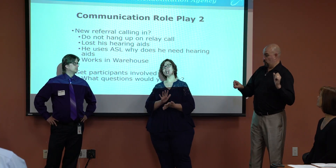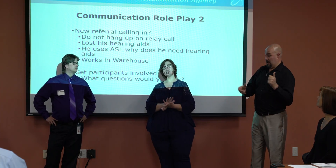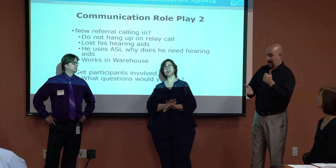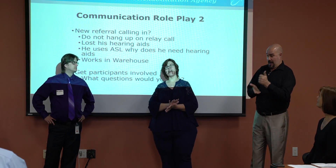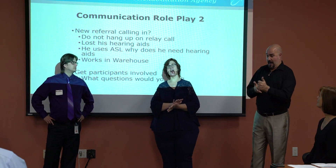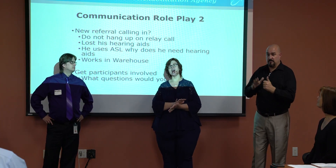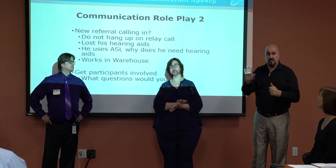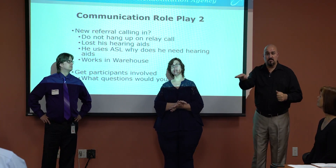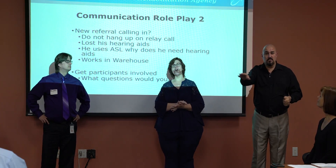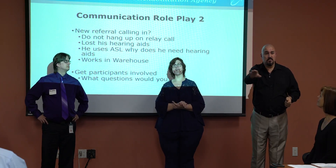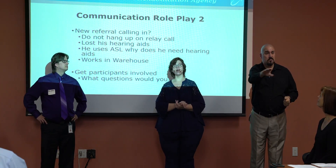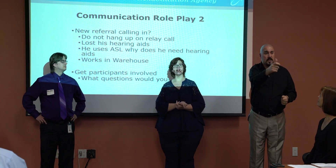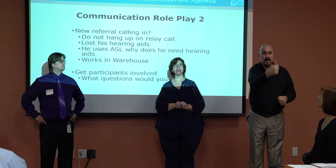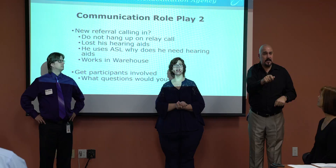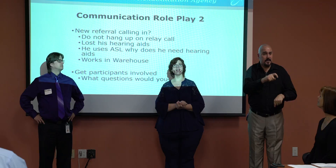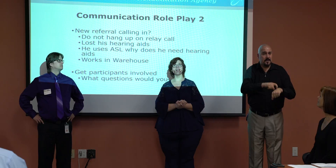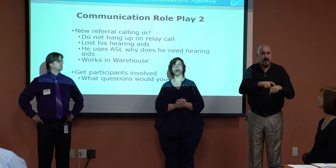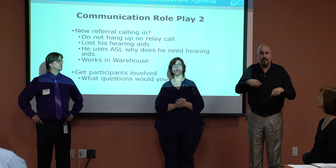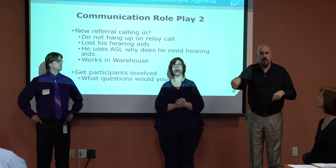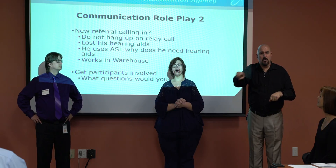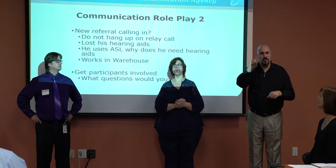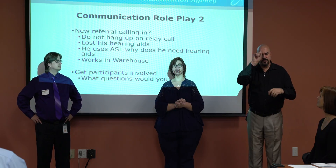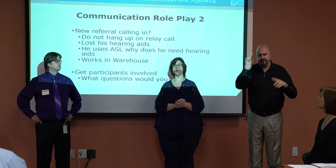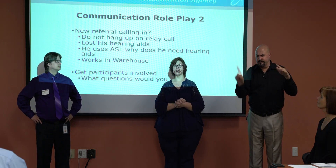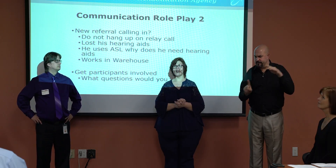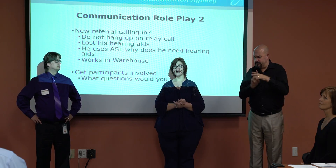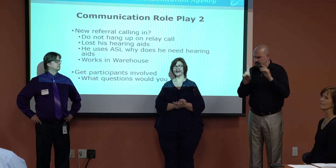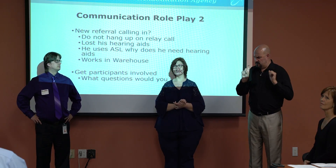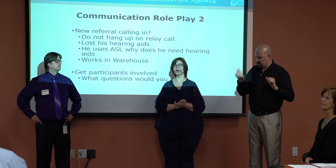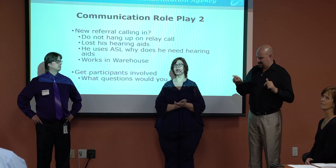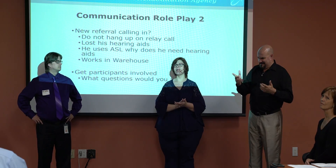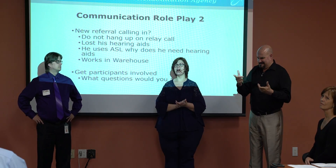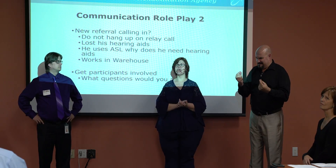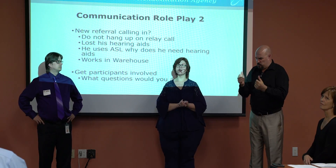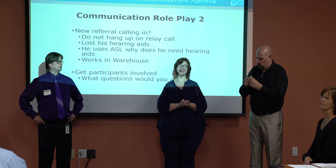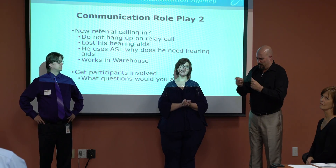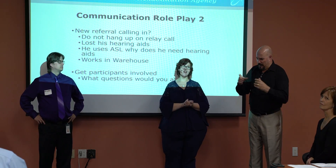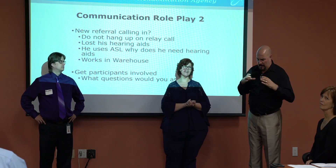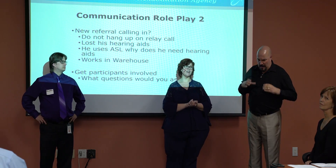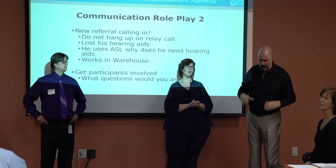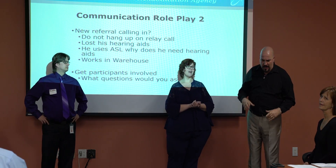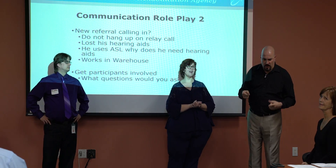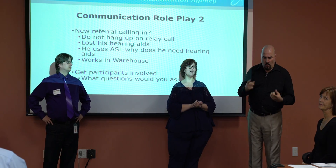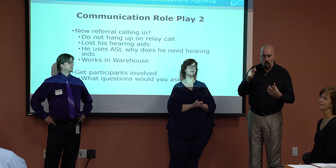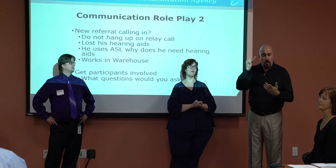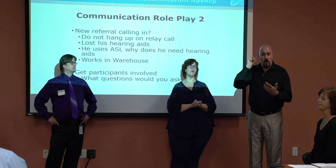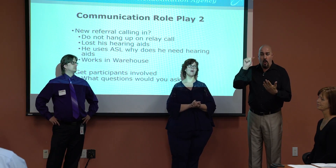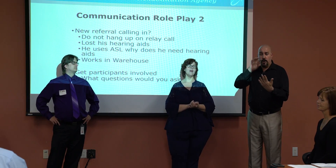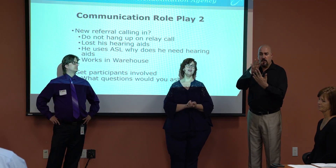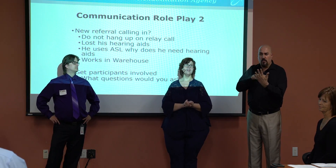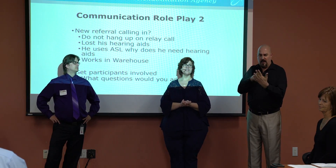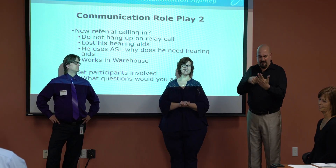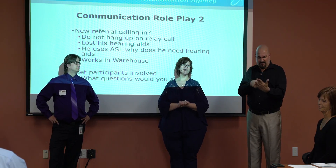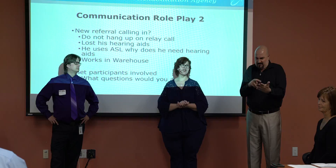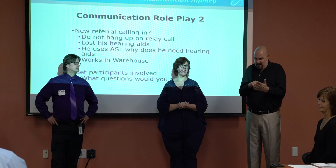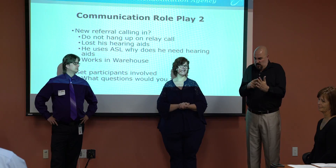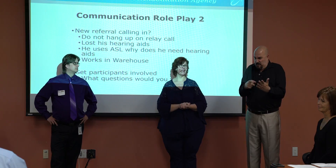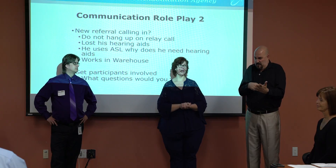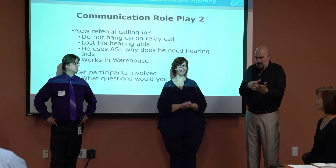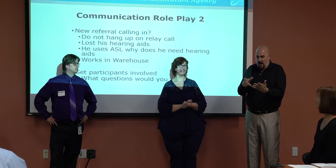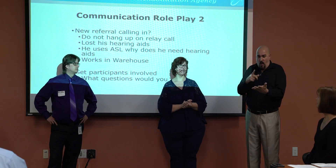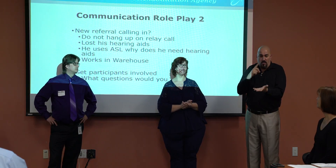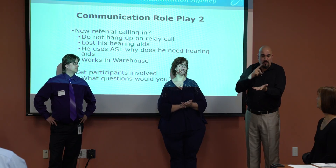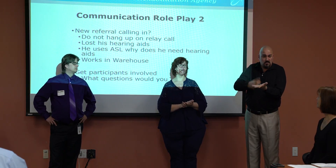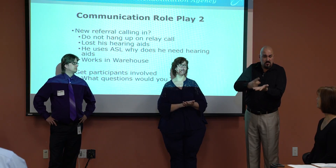if at any time you have questions about your clients or about reading an audiogram or just